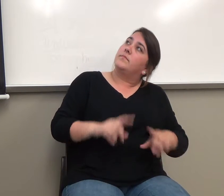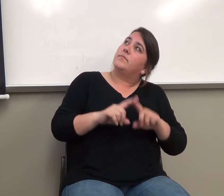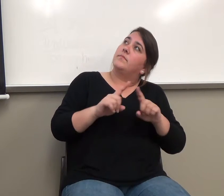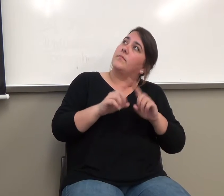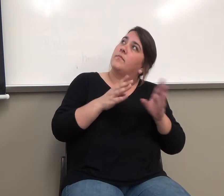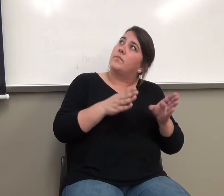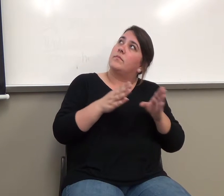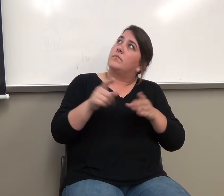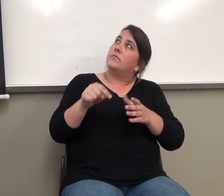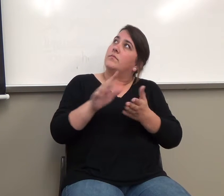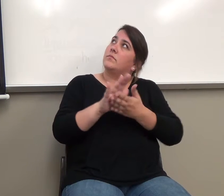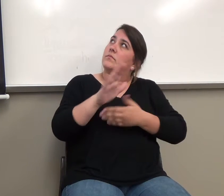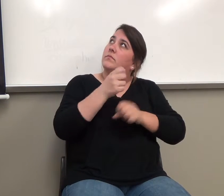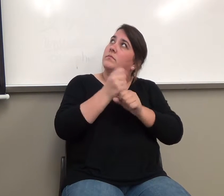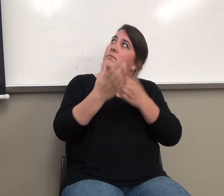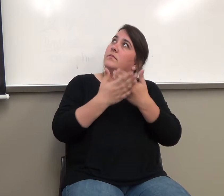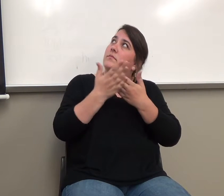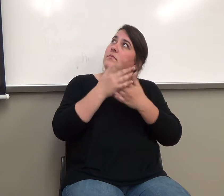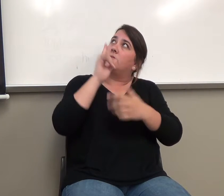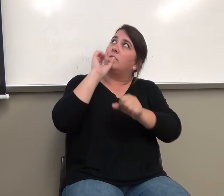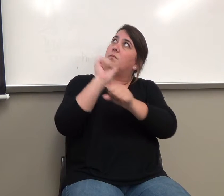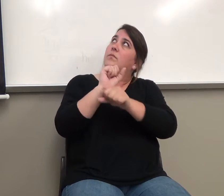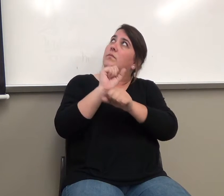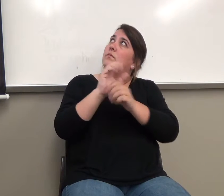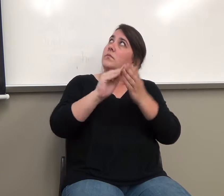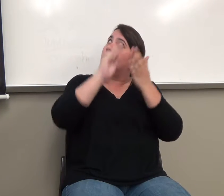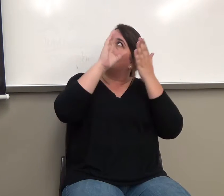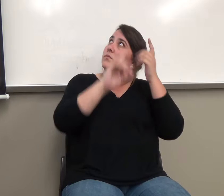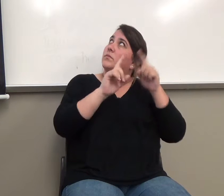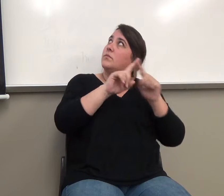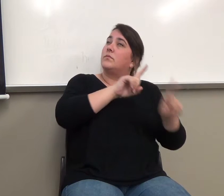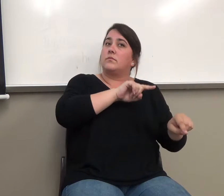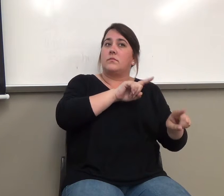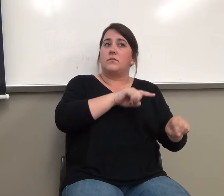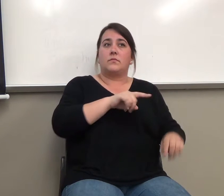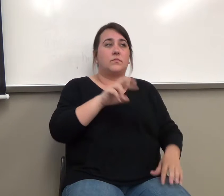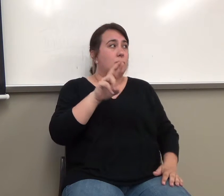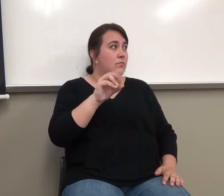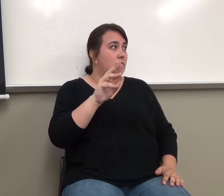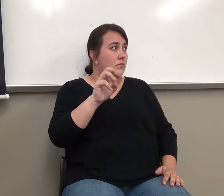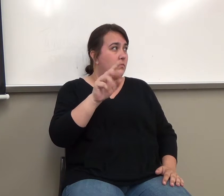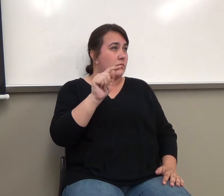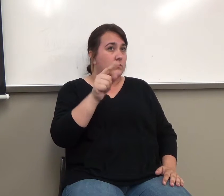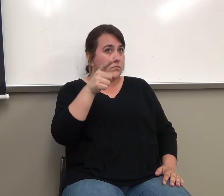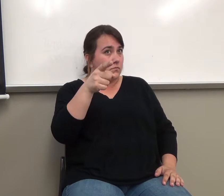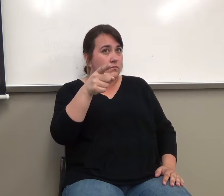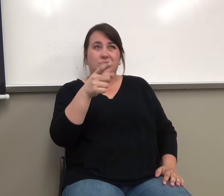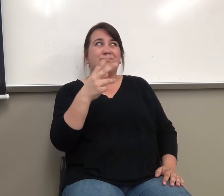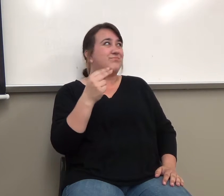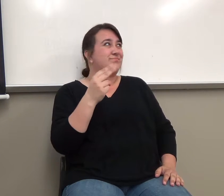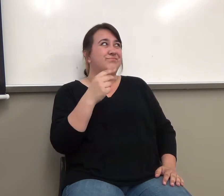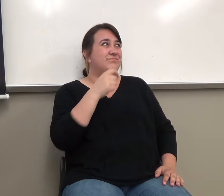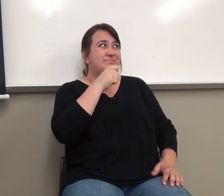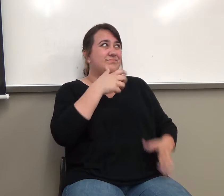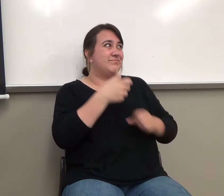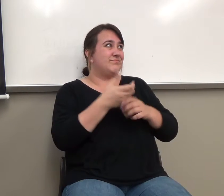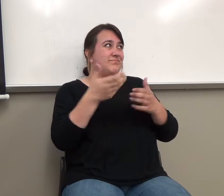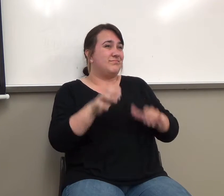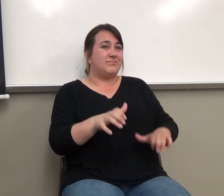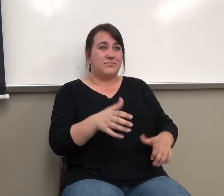Robert, did you put one down for this, for number 2? No, I didn't. You didn't do it? Anybody have an example there? Lydia, what did you